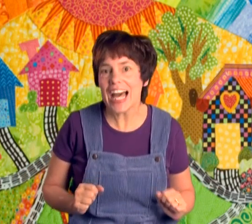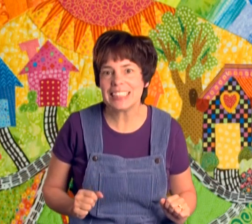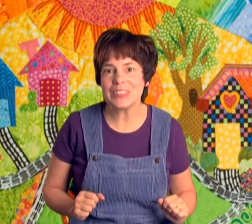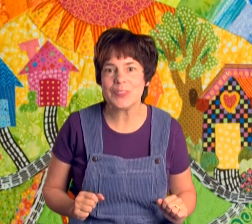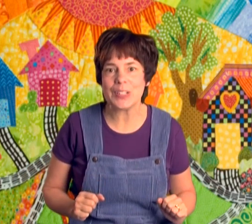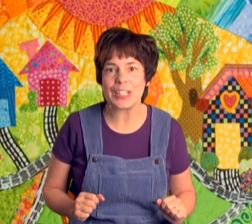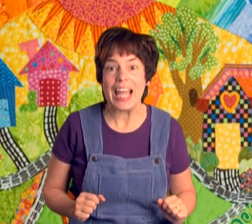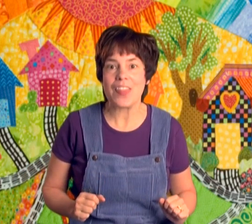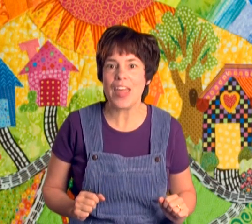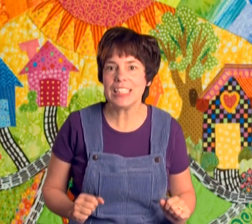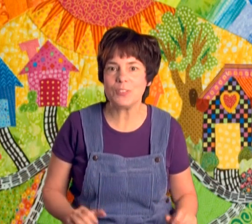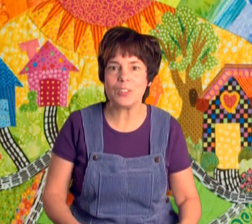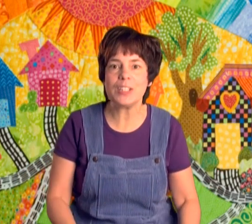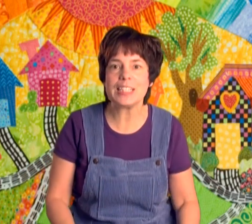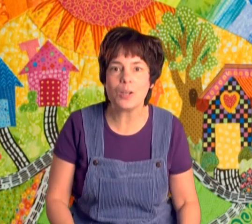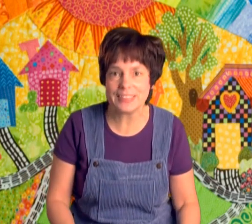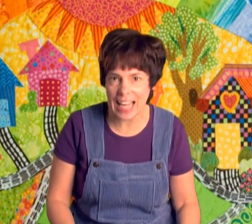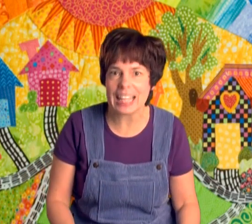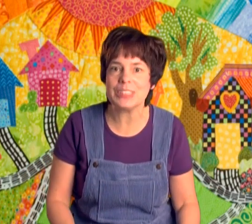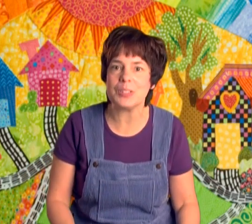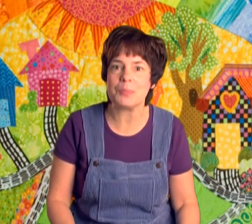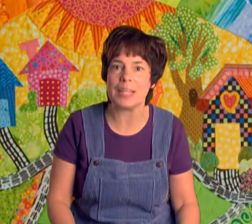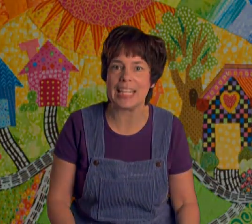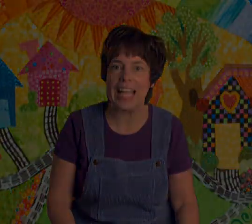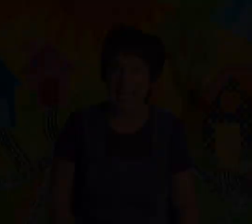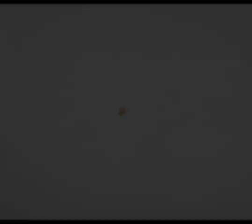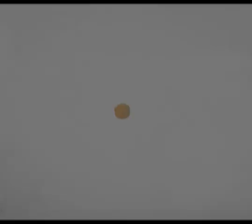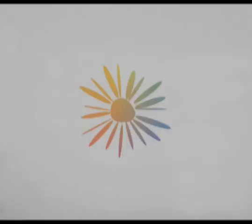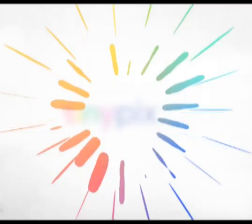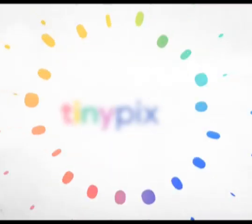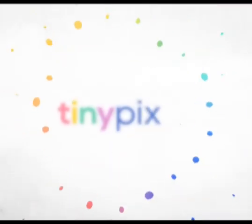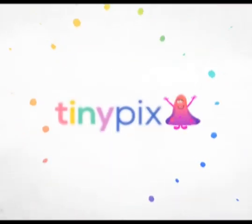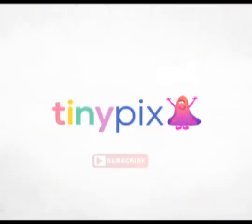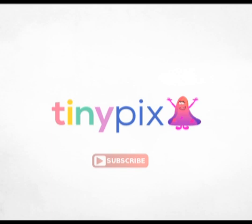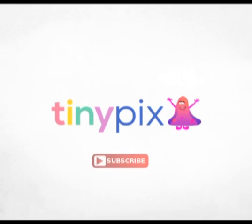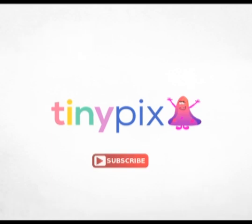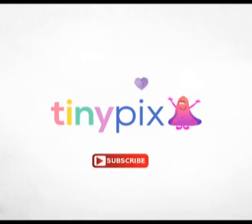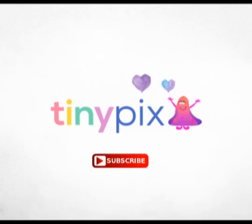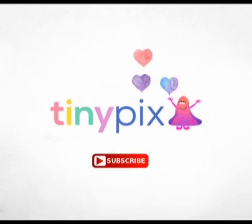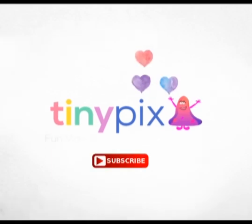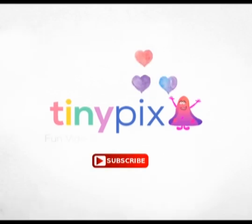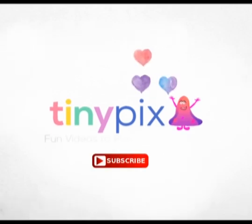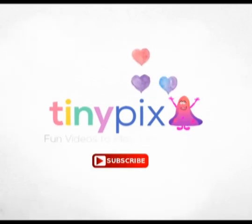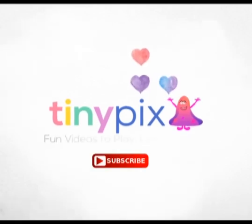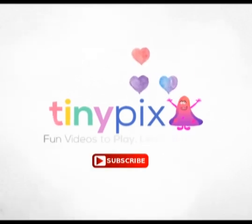lots of work. Thanks for learning those signs with me. Tiny pigs, fun videos to play.